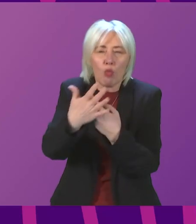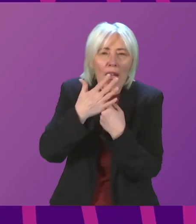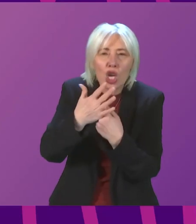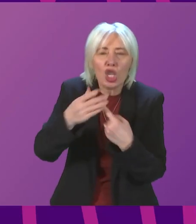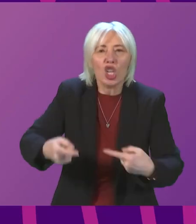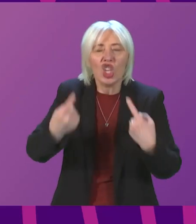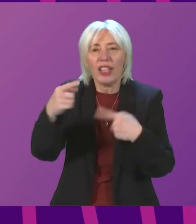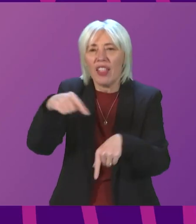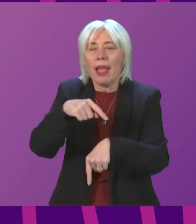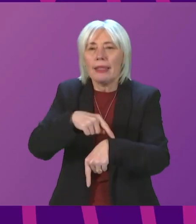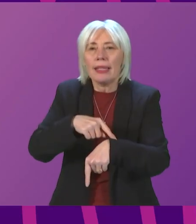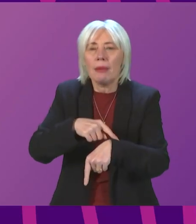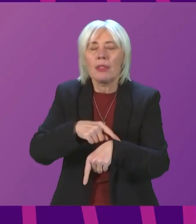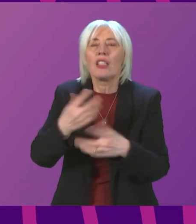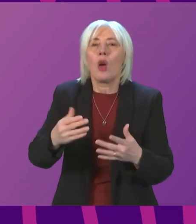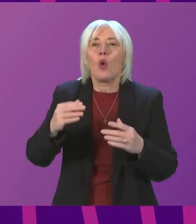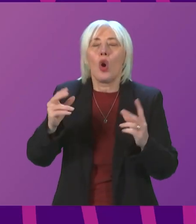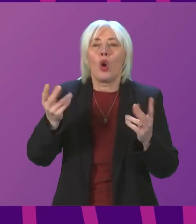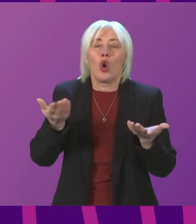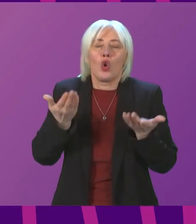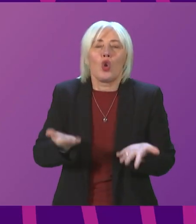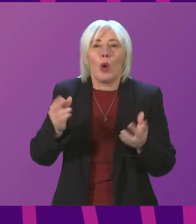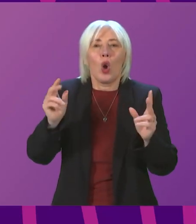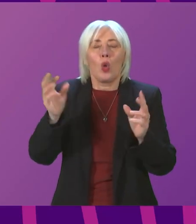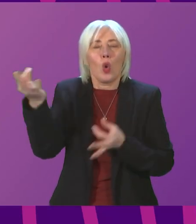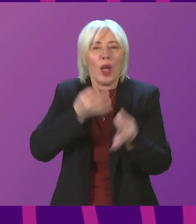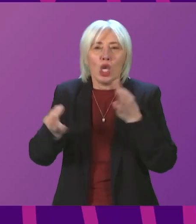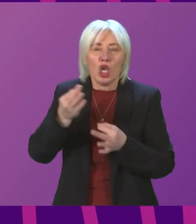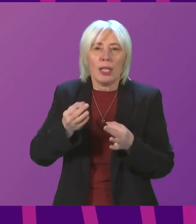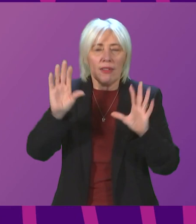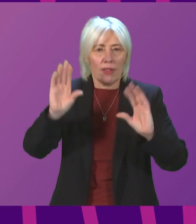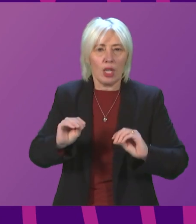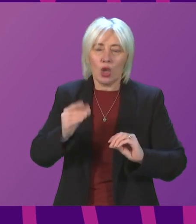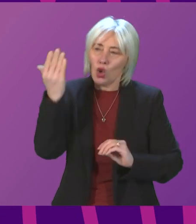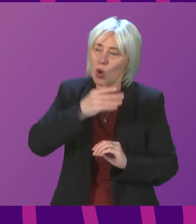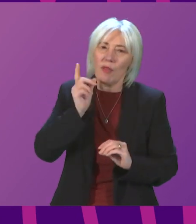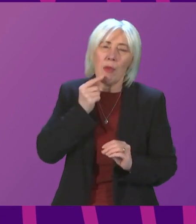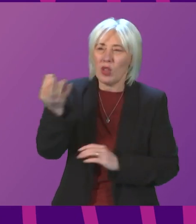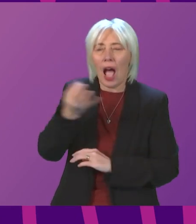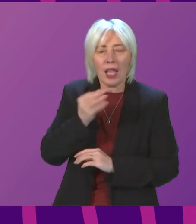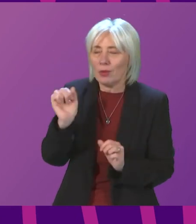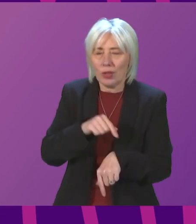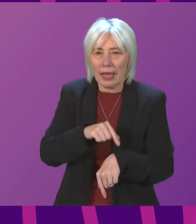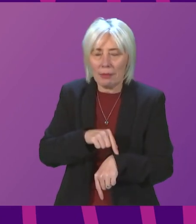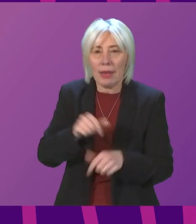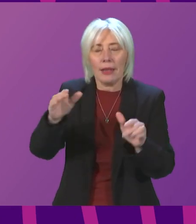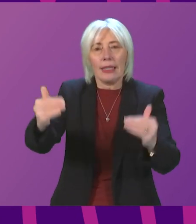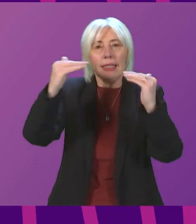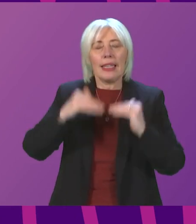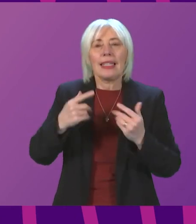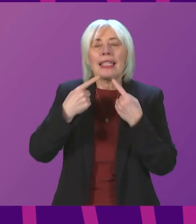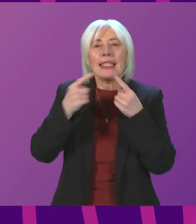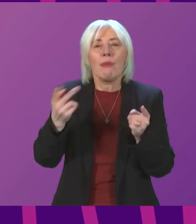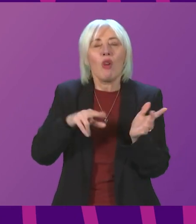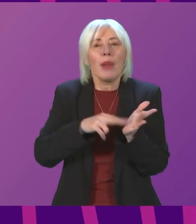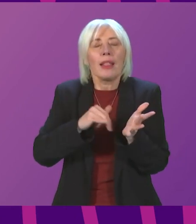That concludes topical questions. My apologies to those members we were unable to reach. The next item of business is a statement by Nicola